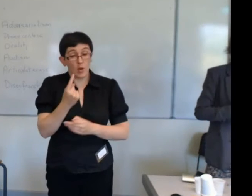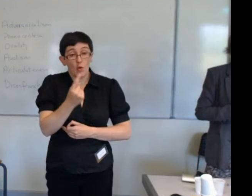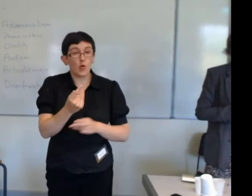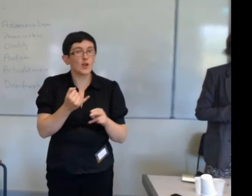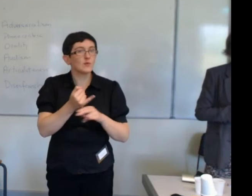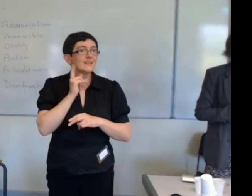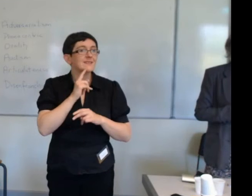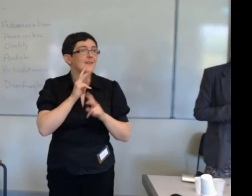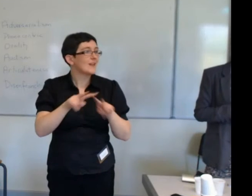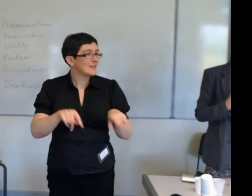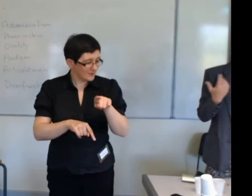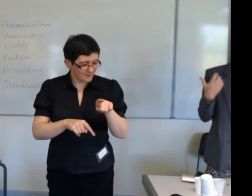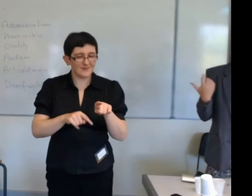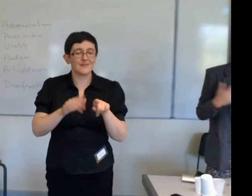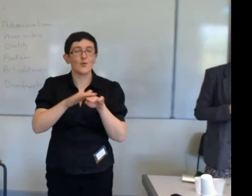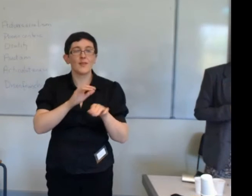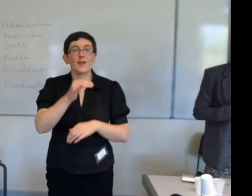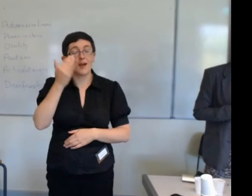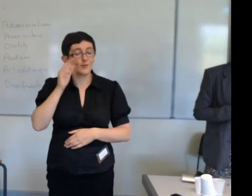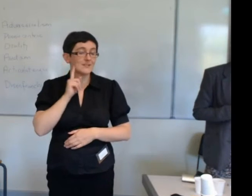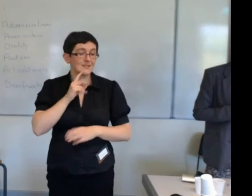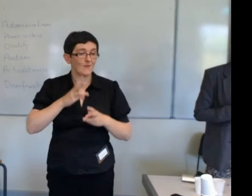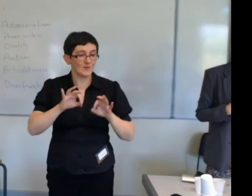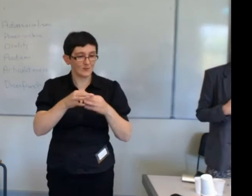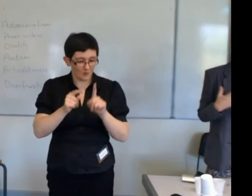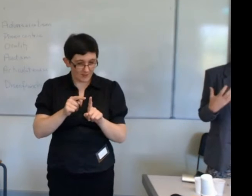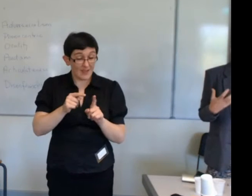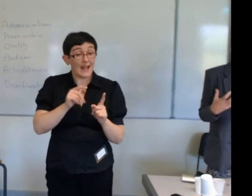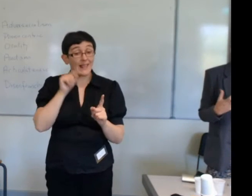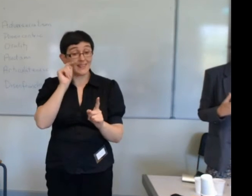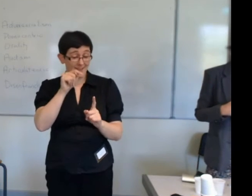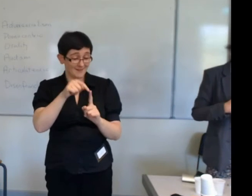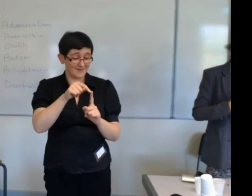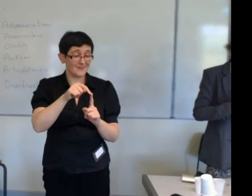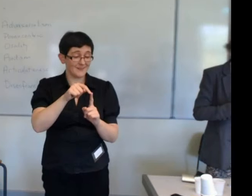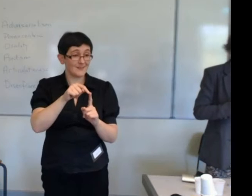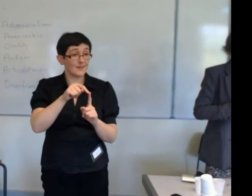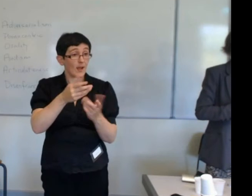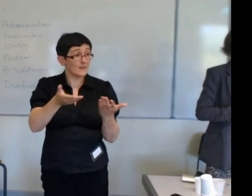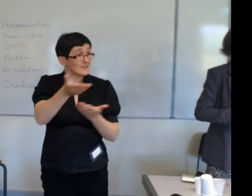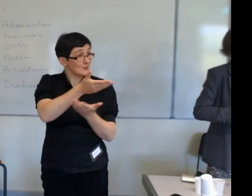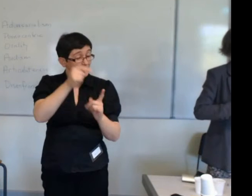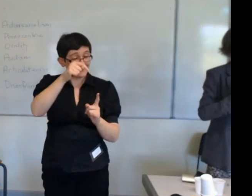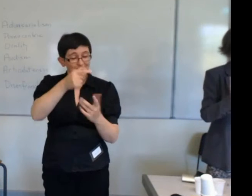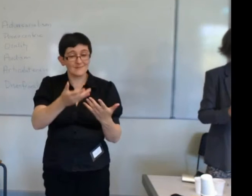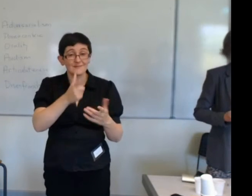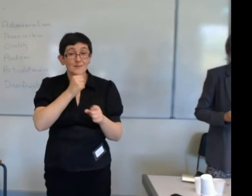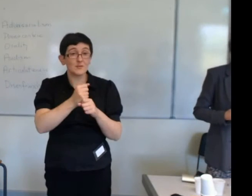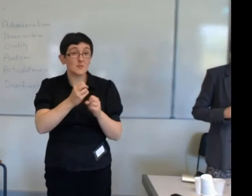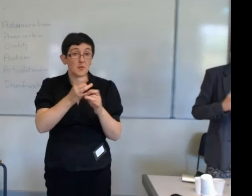Deaf Village, and it was with the Irish Deaf Women's Group. And at that, there was a discussion about, okay, these are issues, because there's